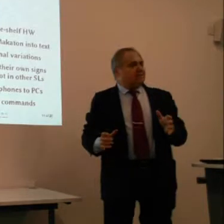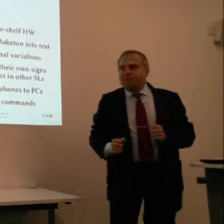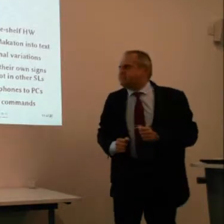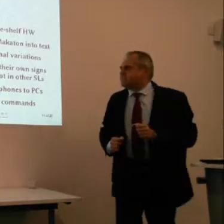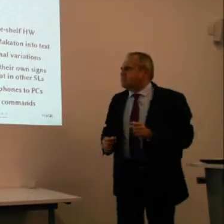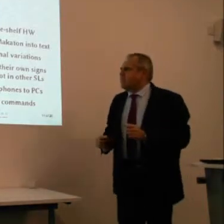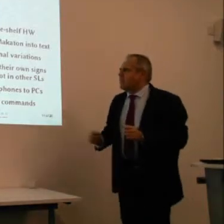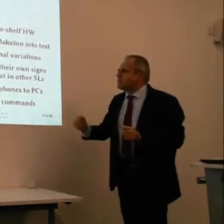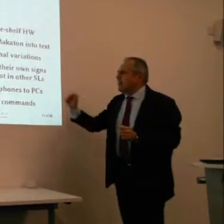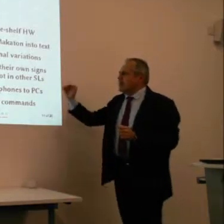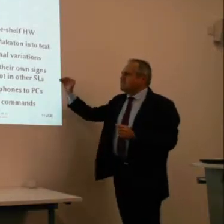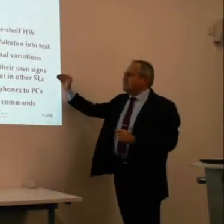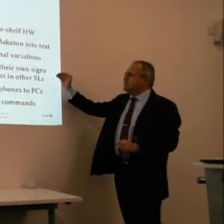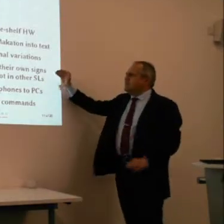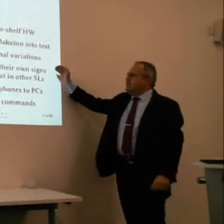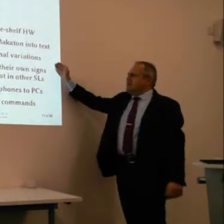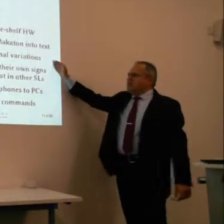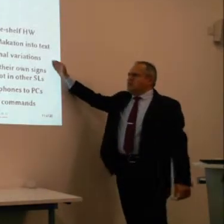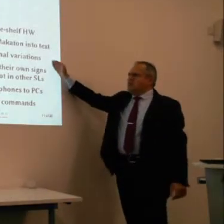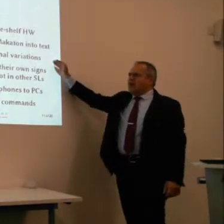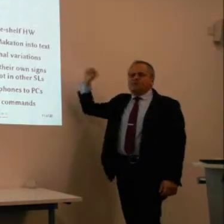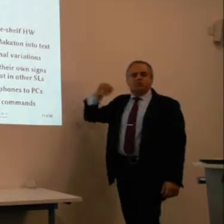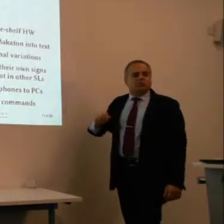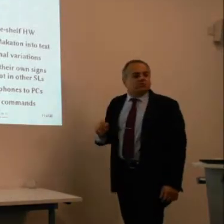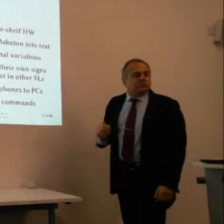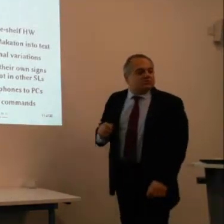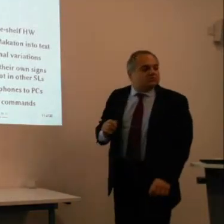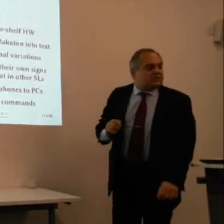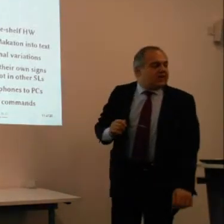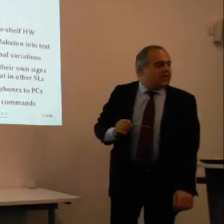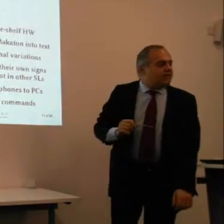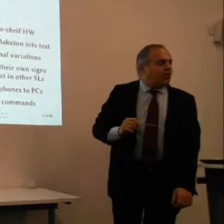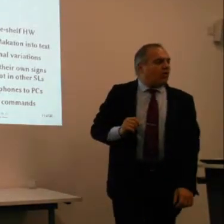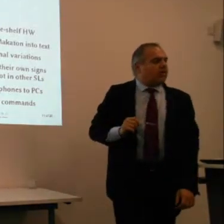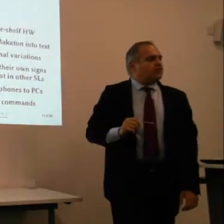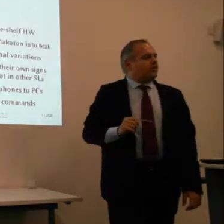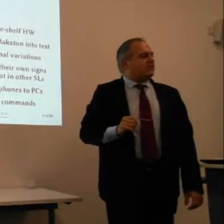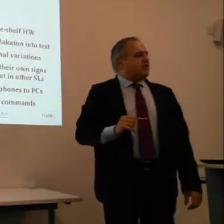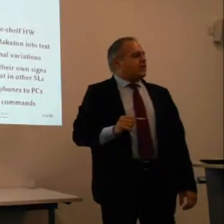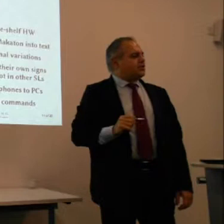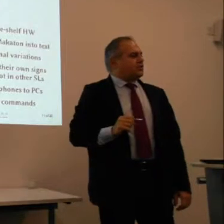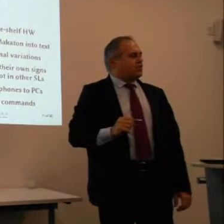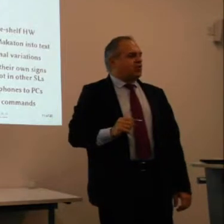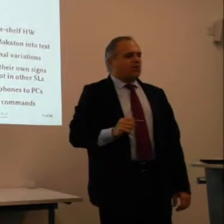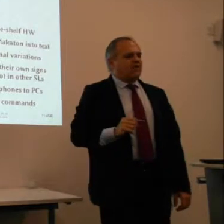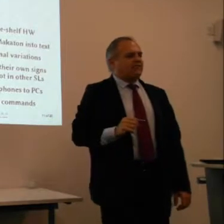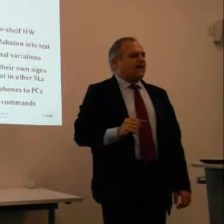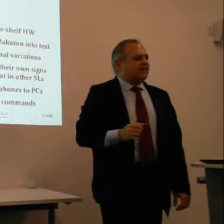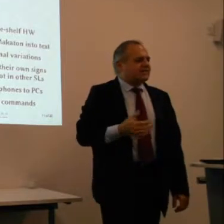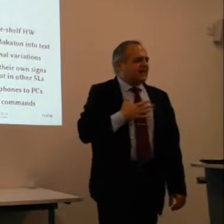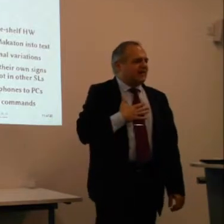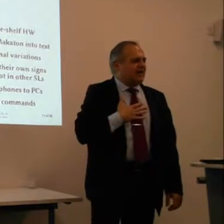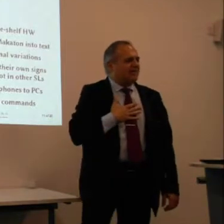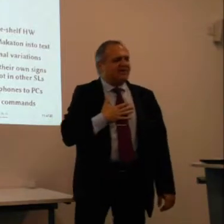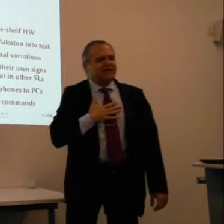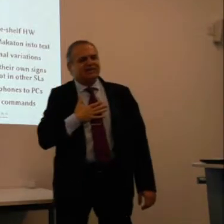right you have to care for regional variations we all have dialects i have a